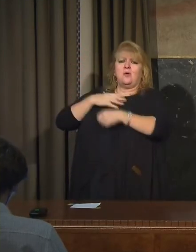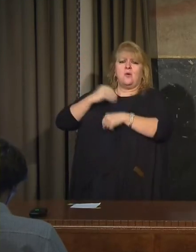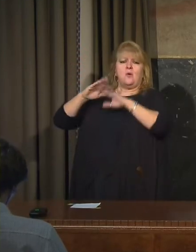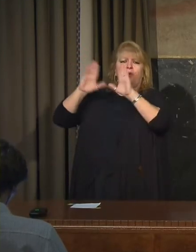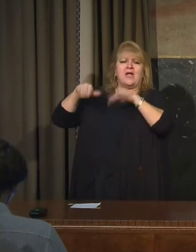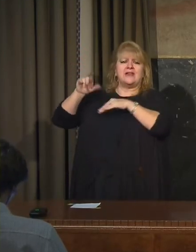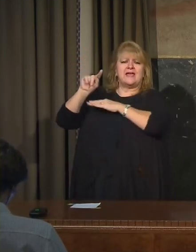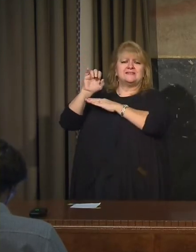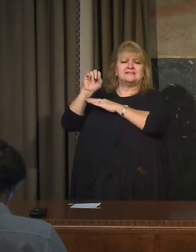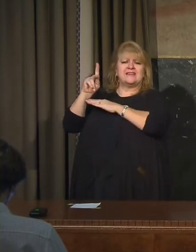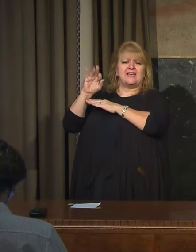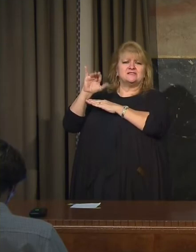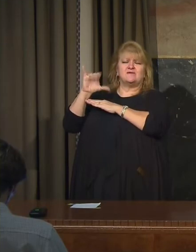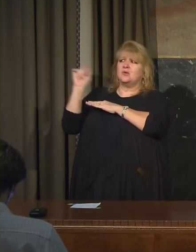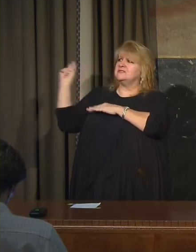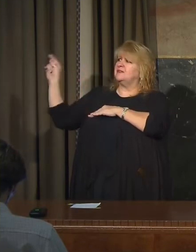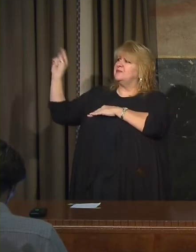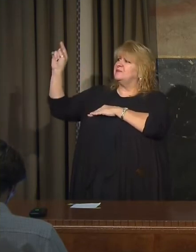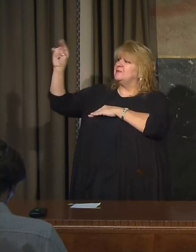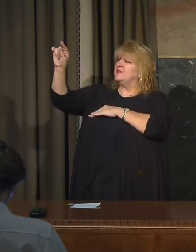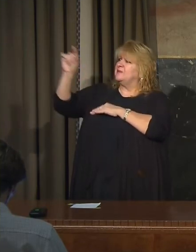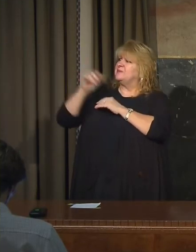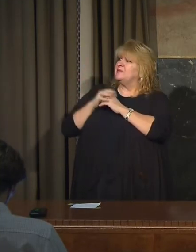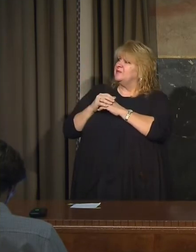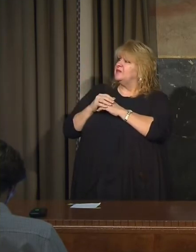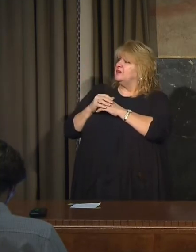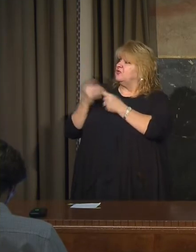quite frankly, they're not that damn onerous.